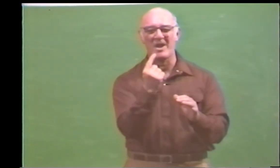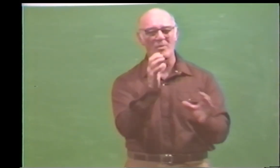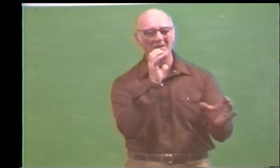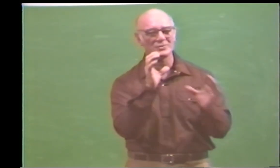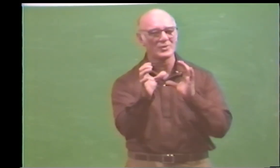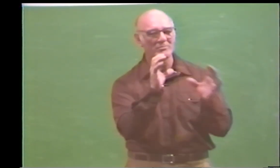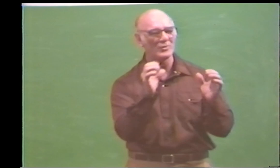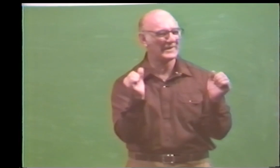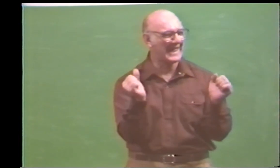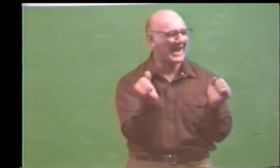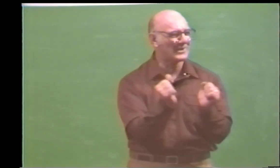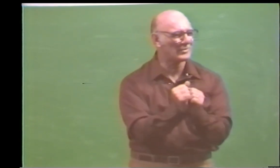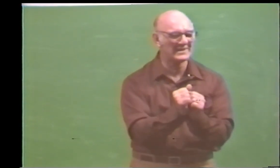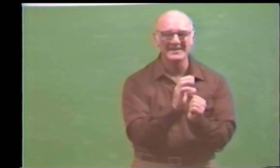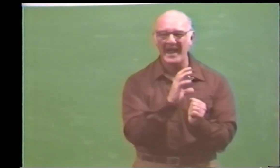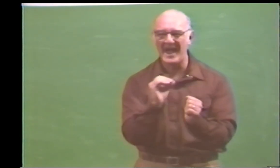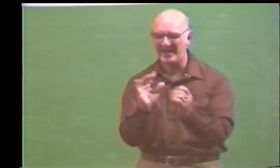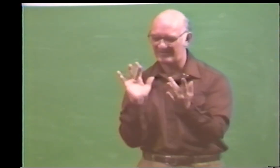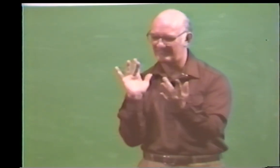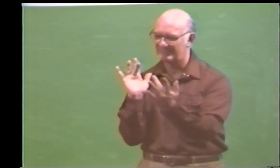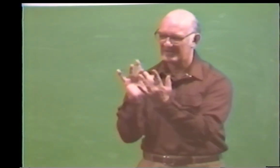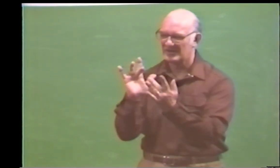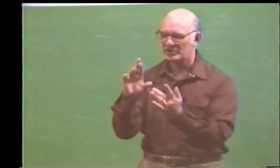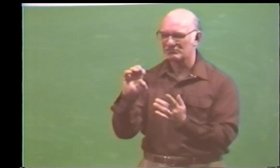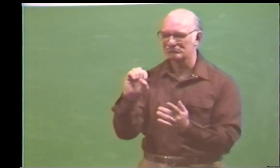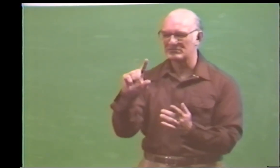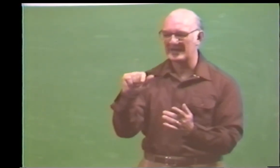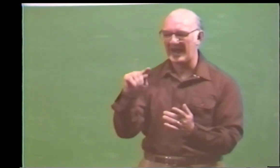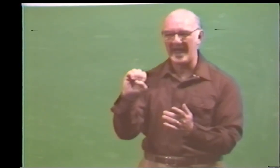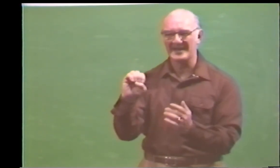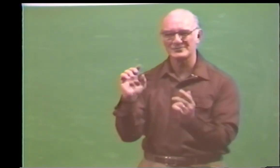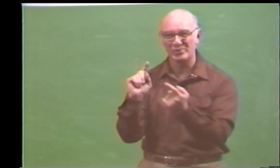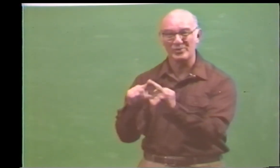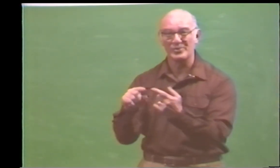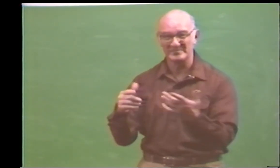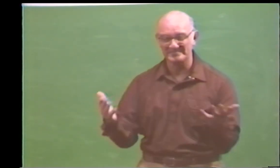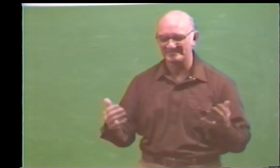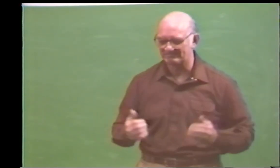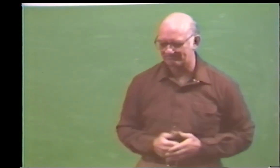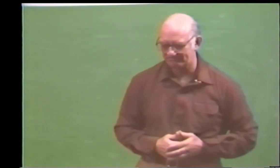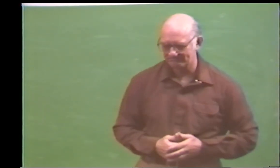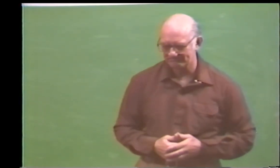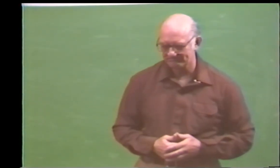someone to communicate with and relate to.